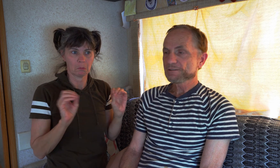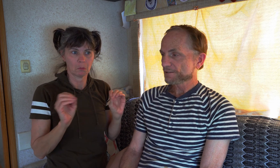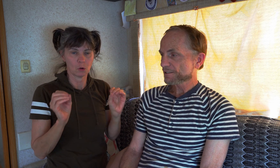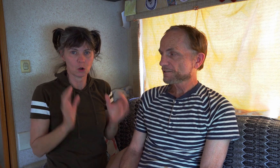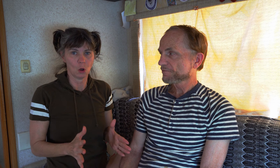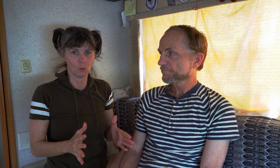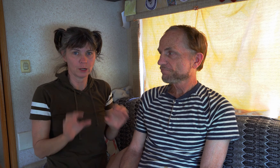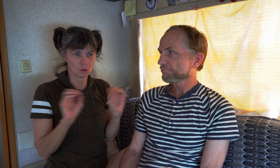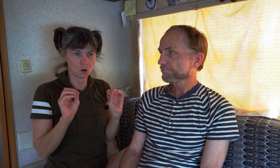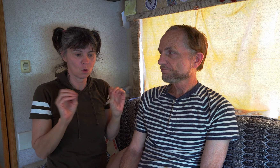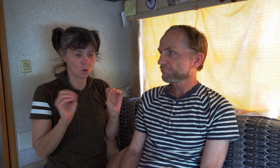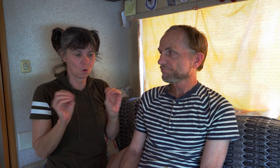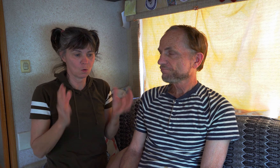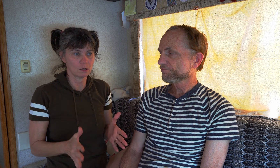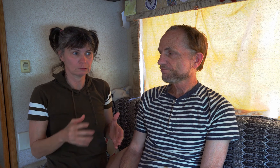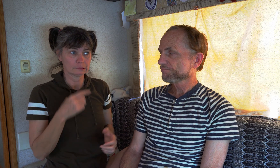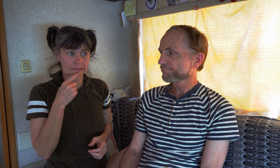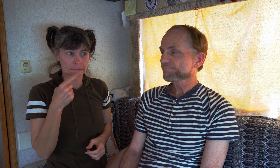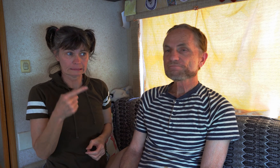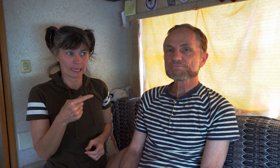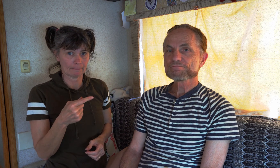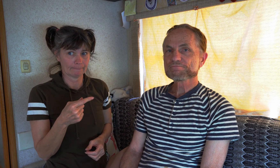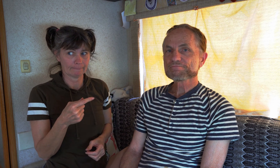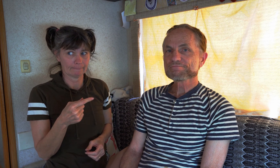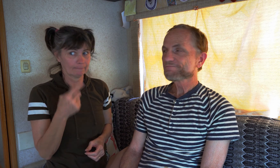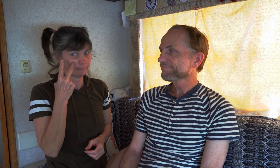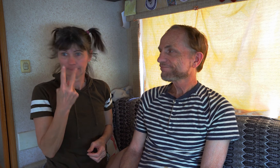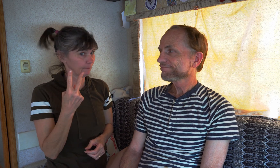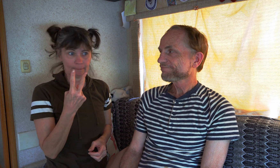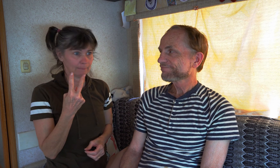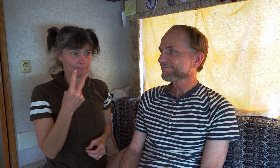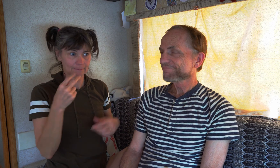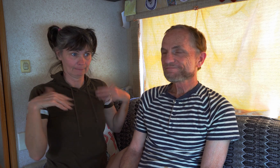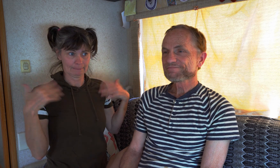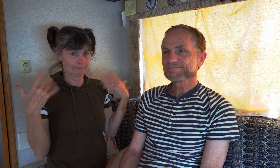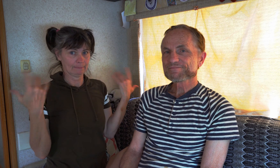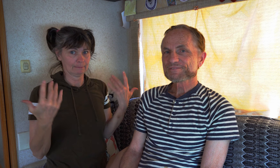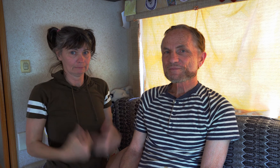then, yes, No one to say.